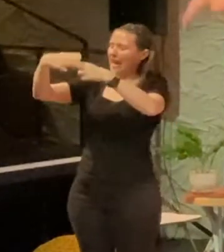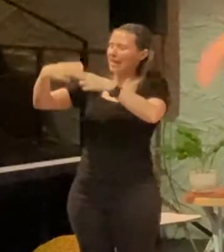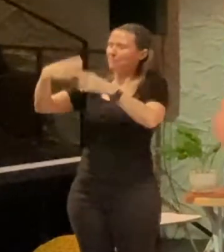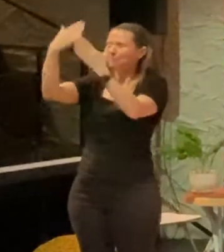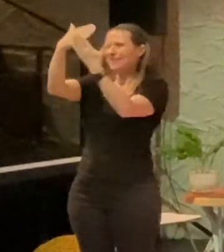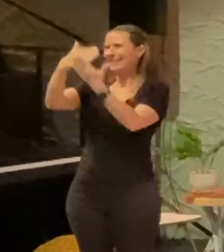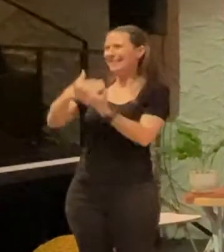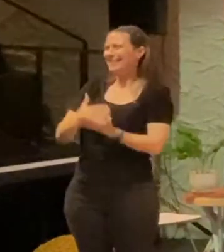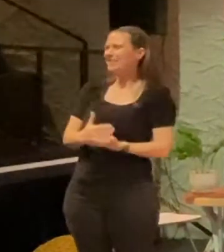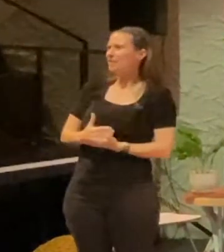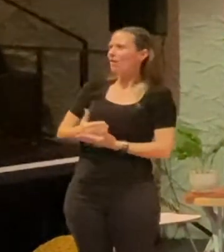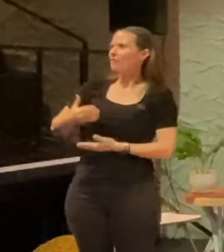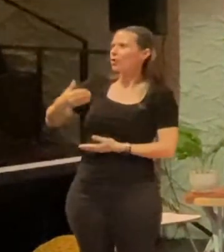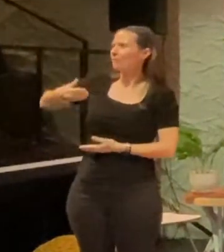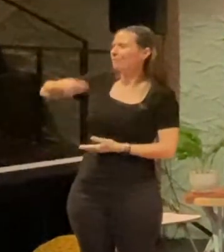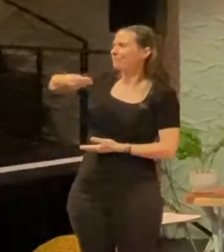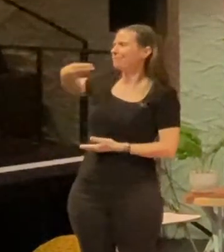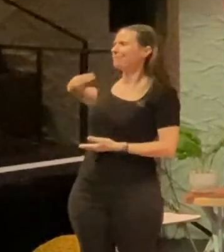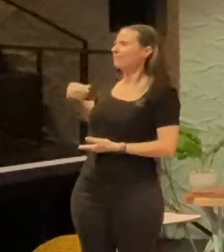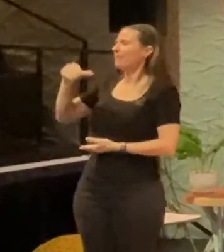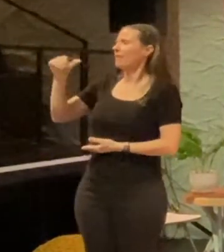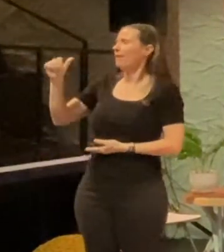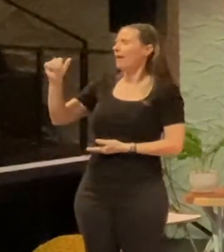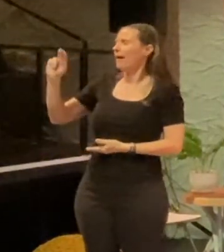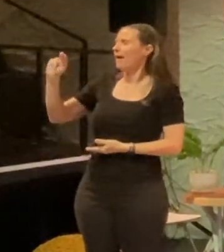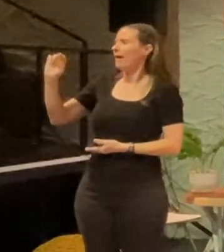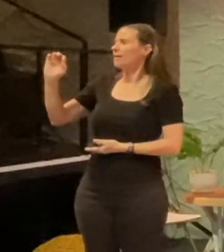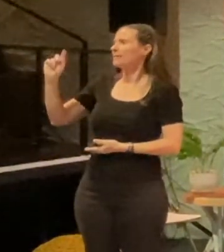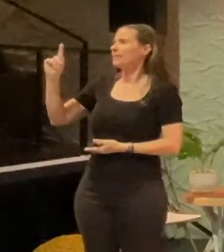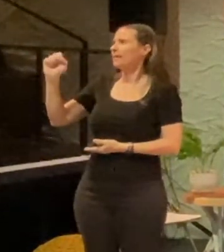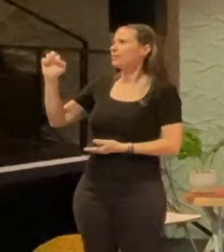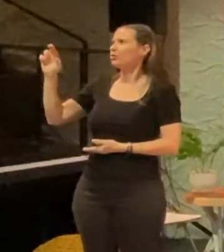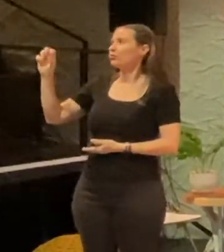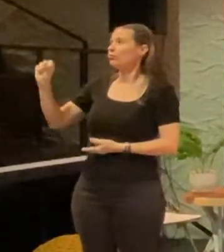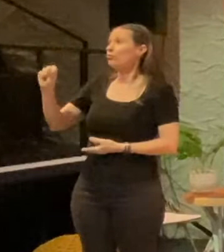ancestors. Matthew uses this word Genesis.